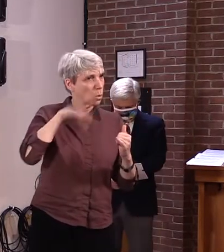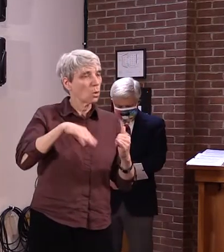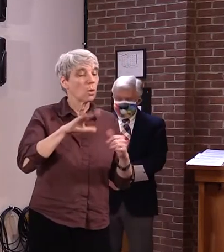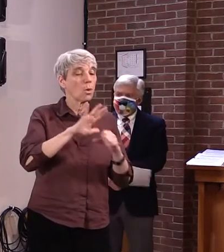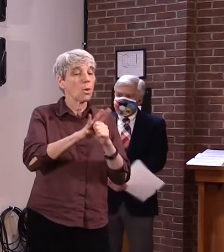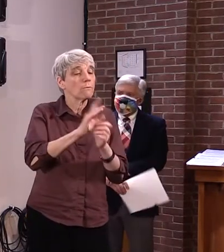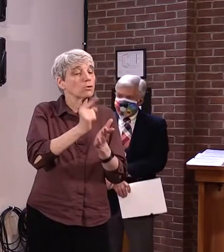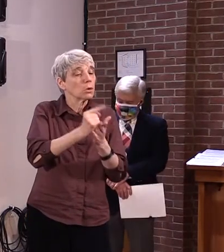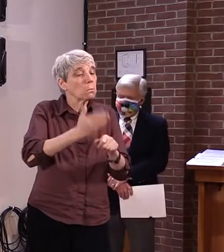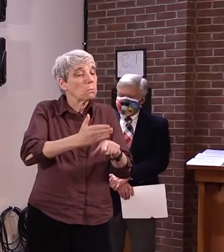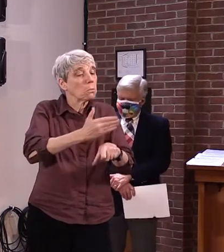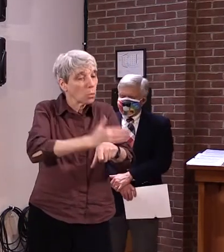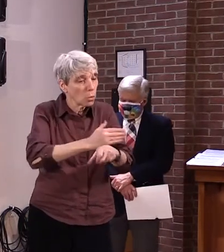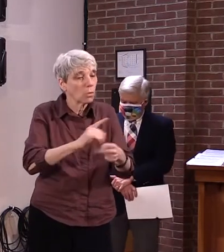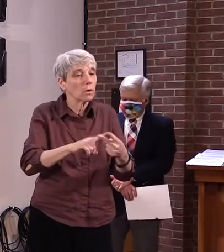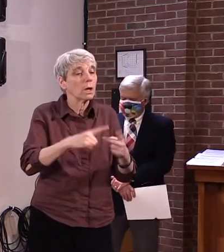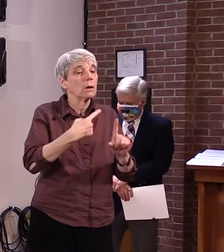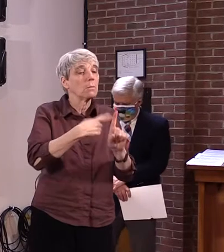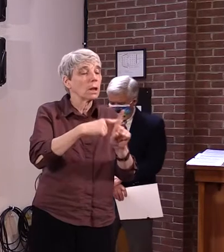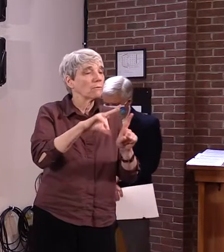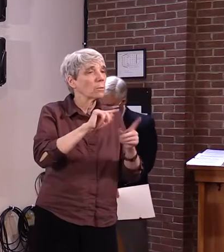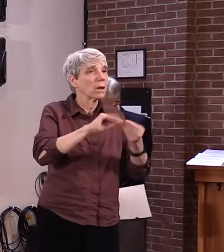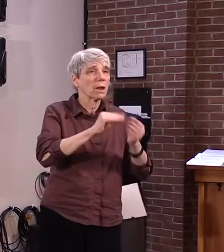here in Vermont? Yeah, we have.